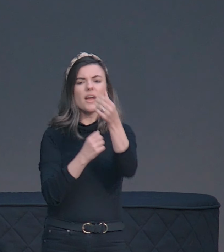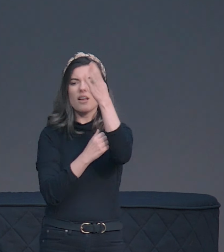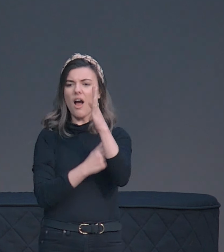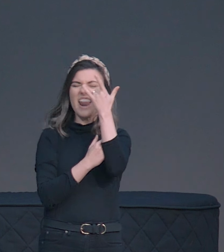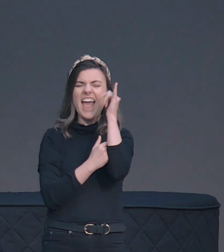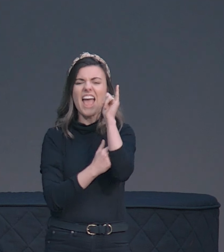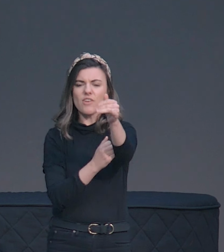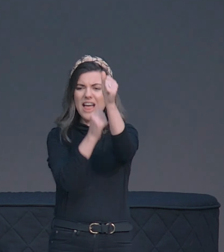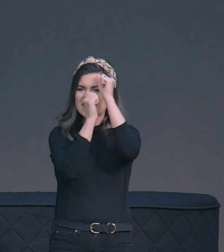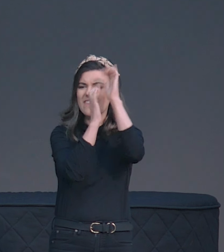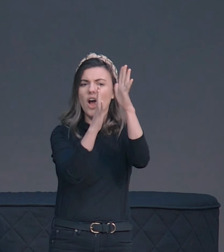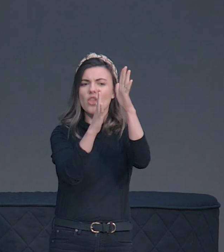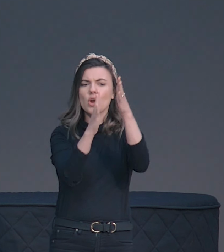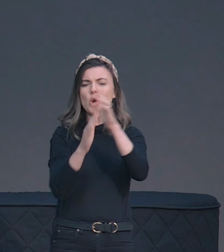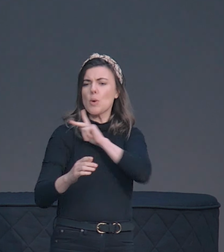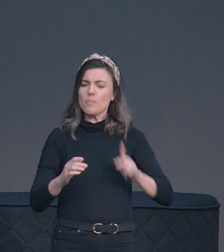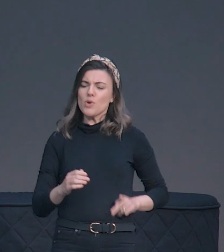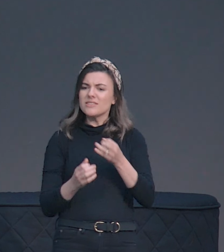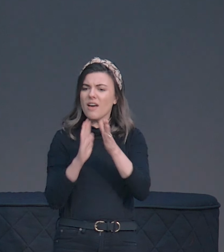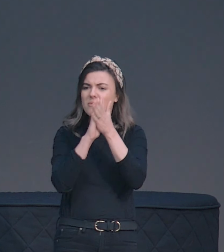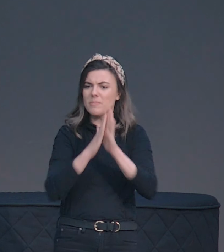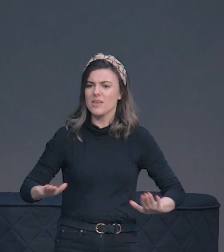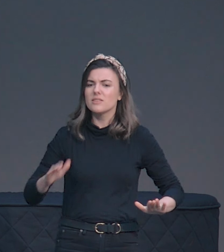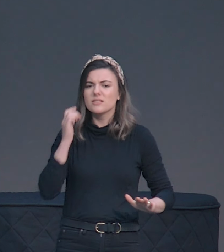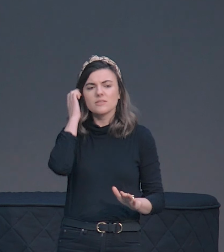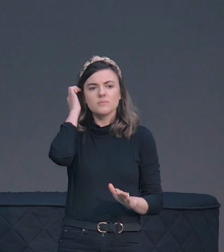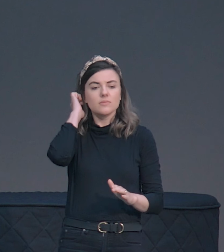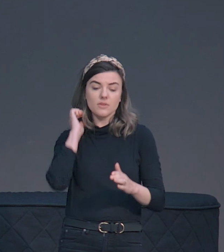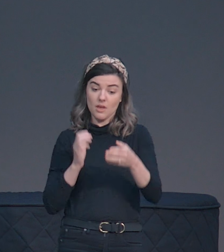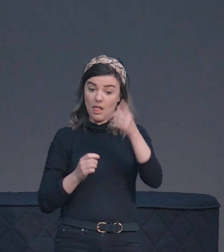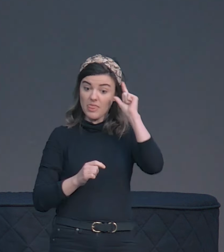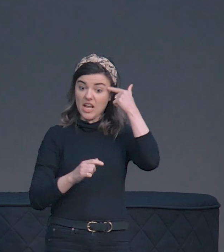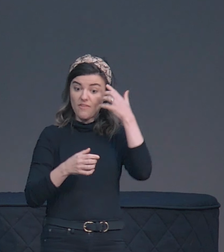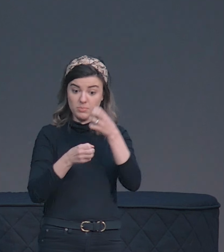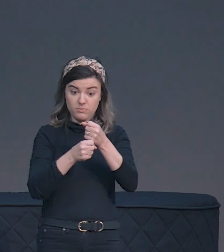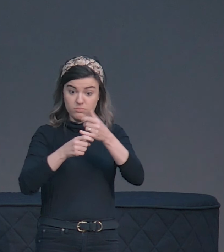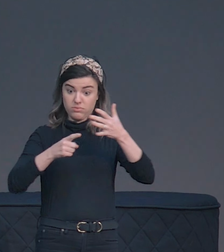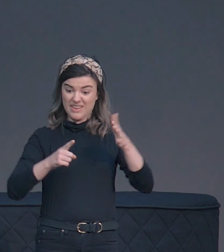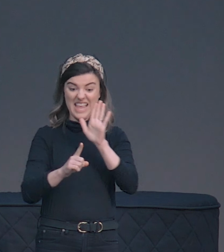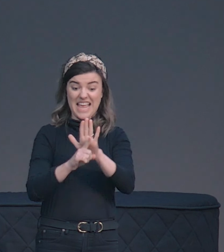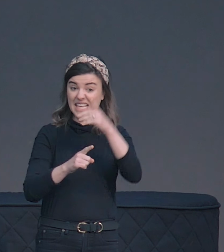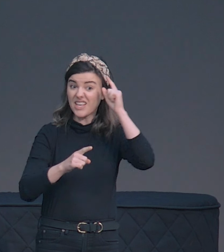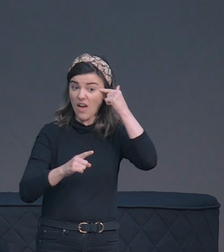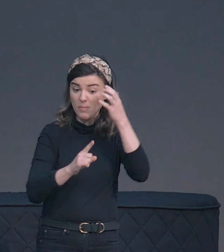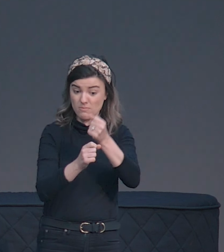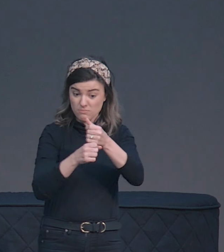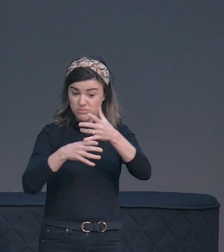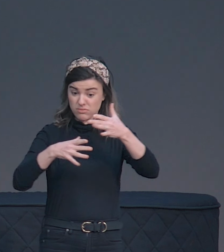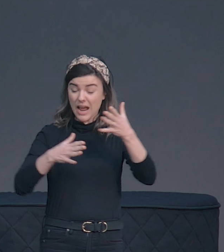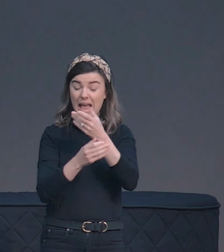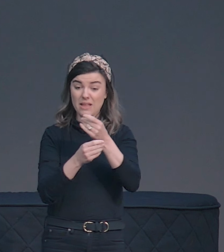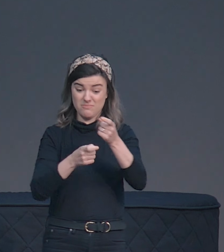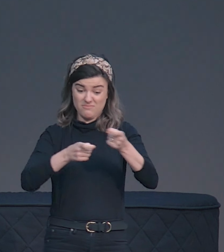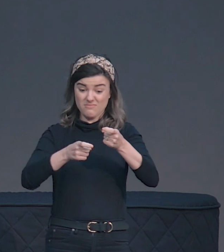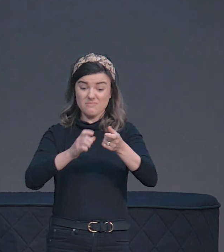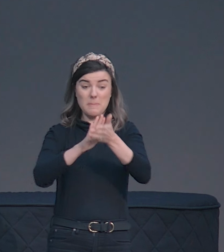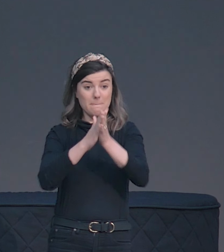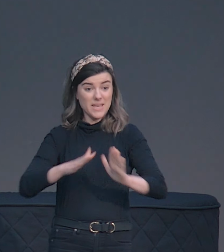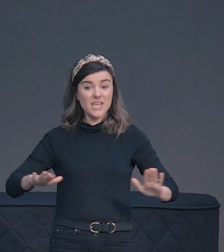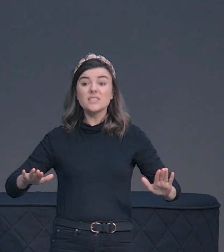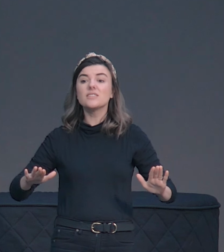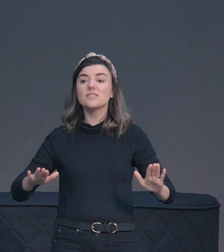Everlasting Father Prince Of Peace Of The Increase Of His Government And Of Peace There Will